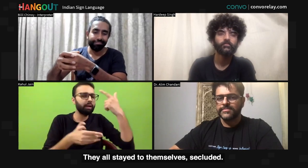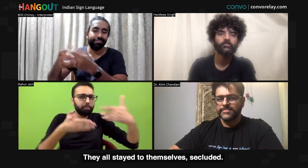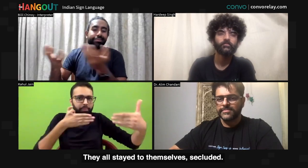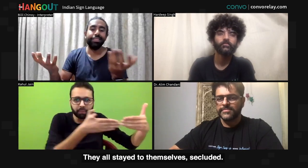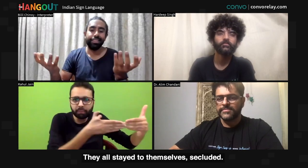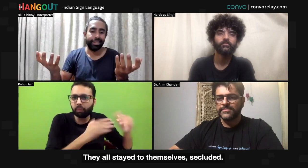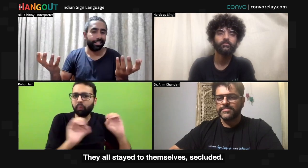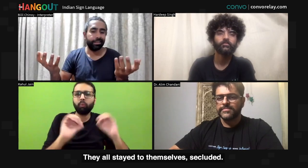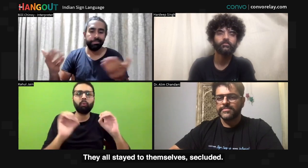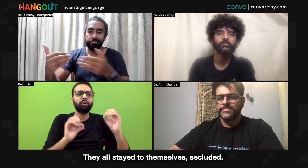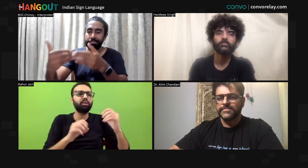secluded.